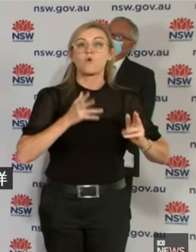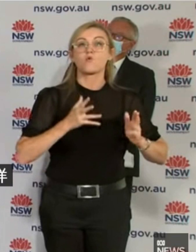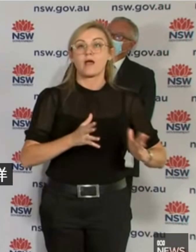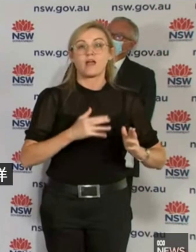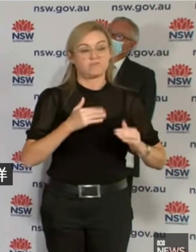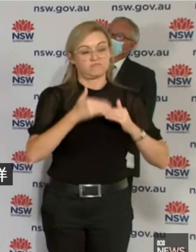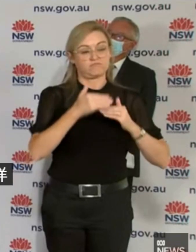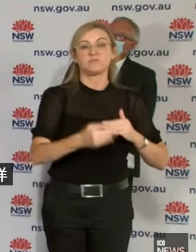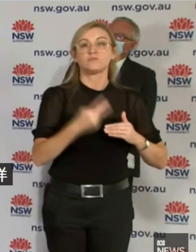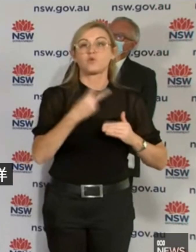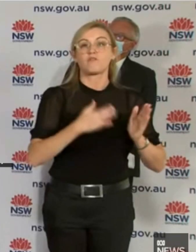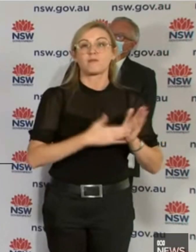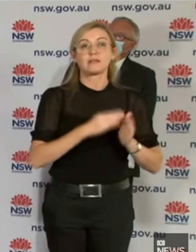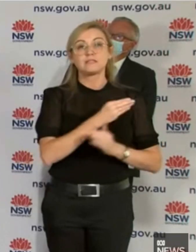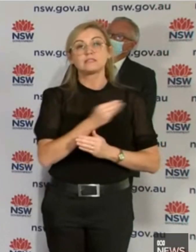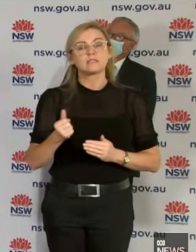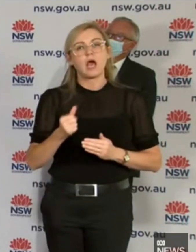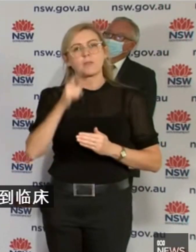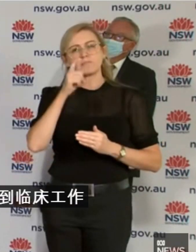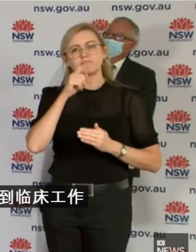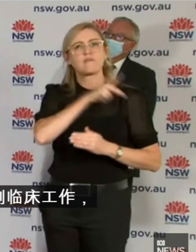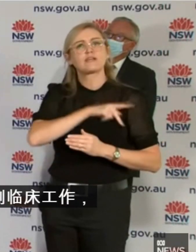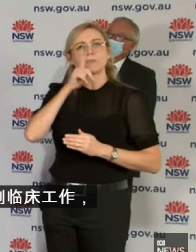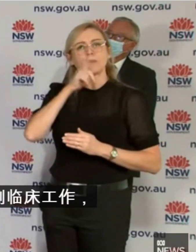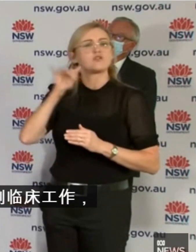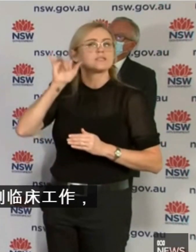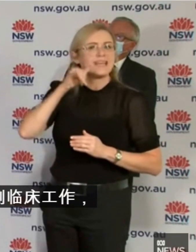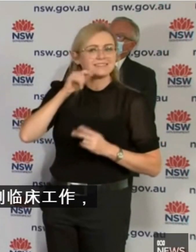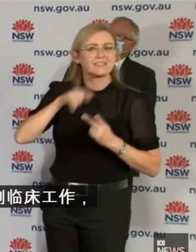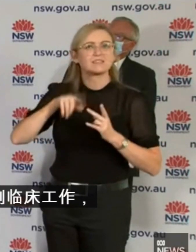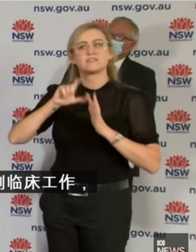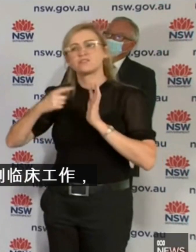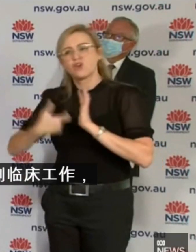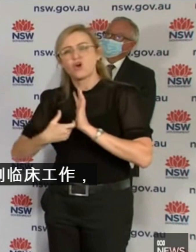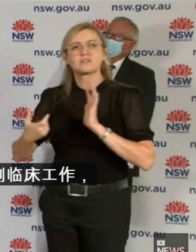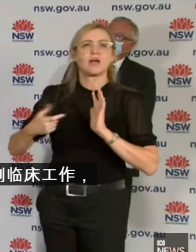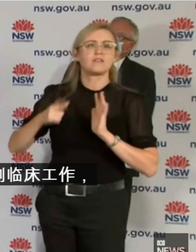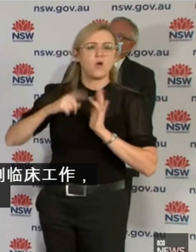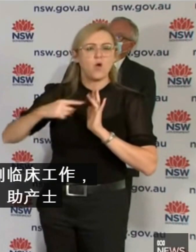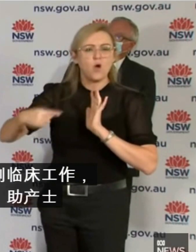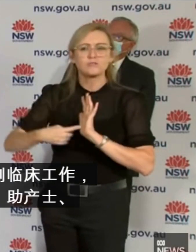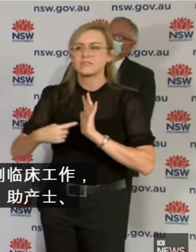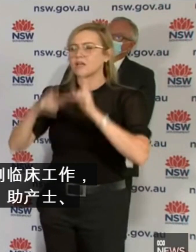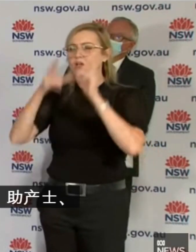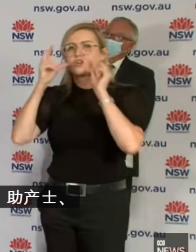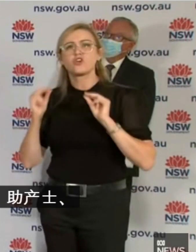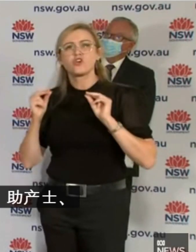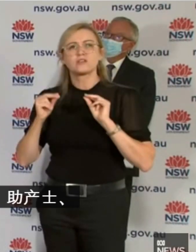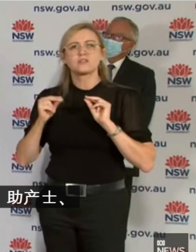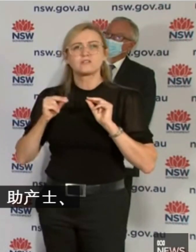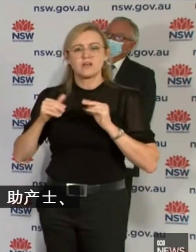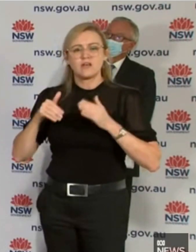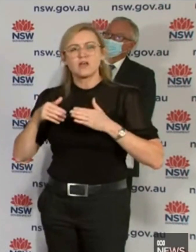people who've stepped away from their clinical work can now come back into it. They can be doctors, nurses, midwives,